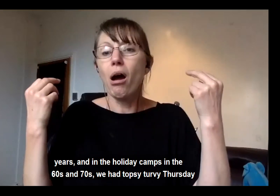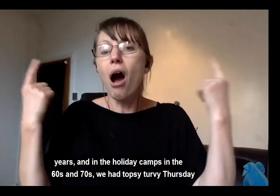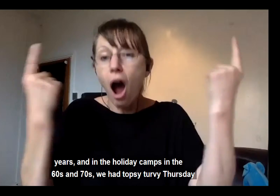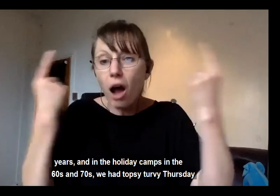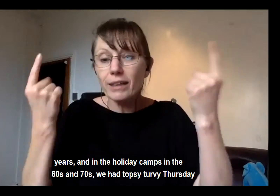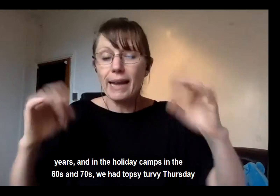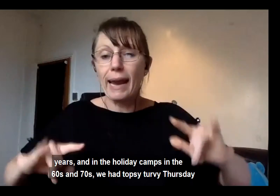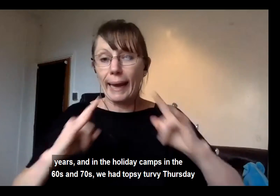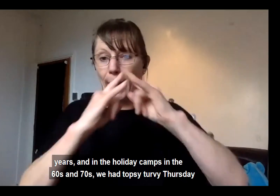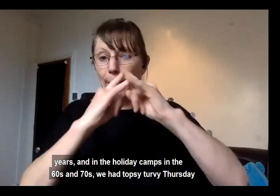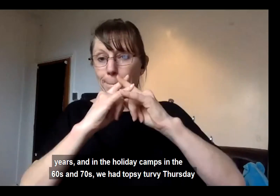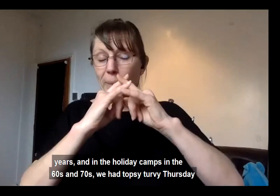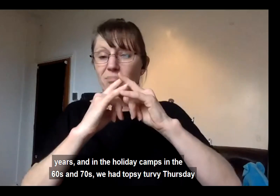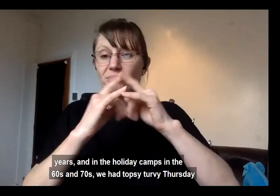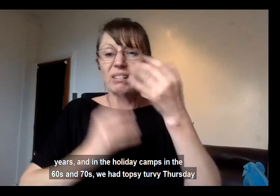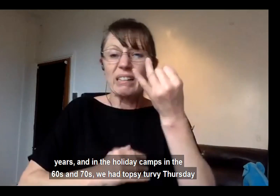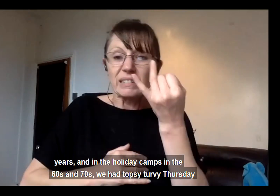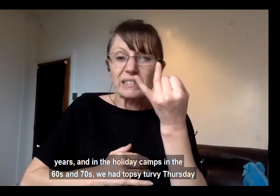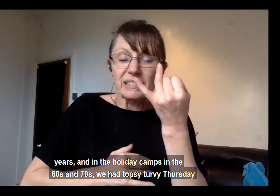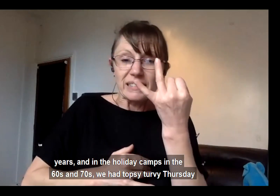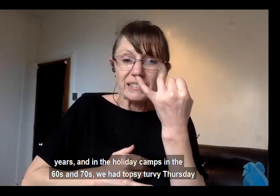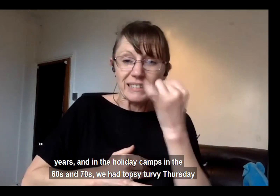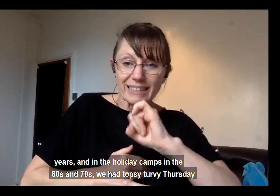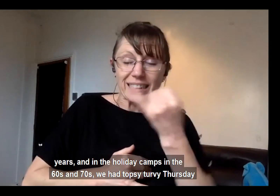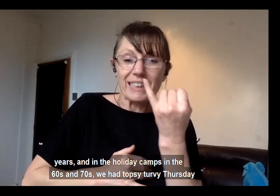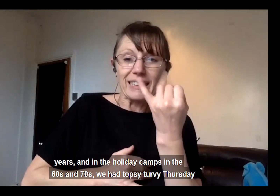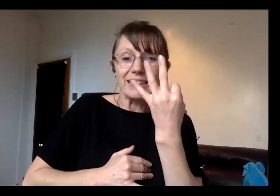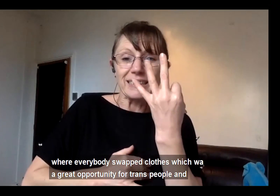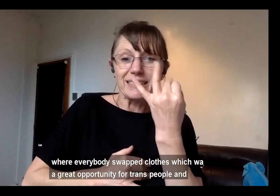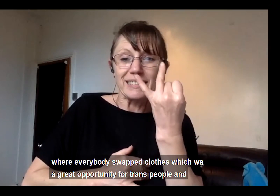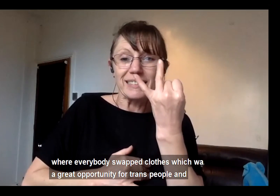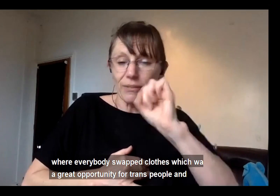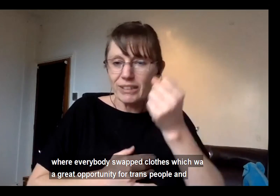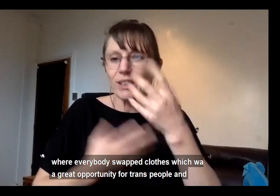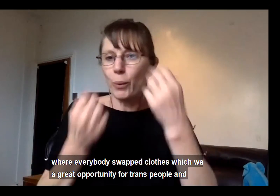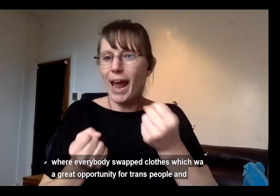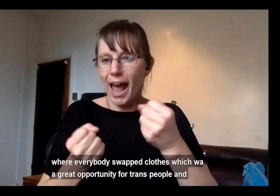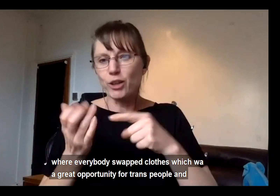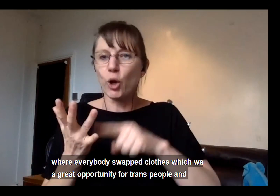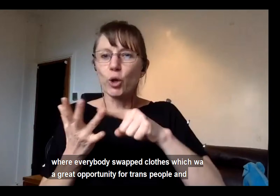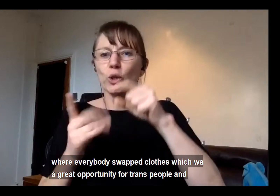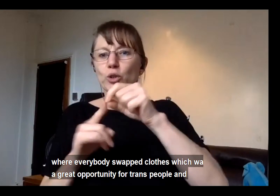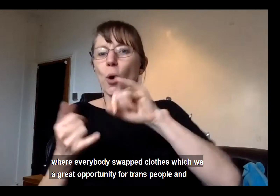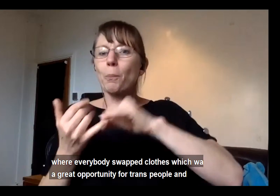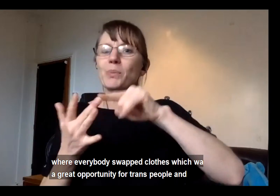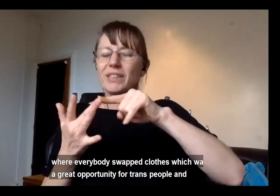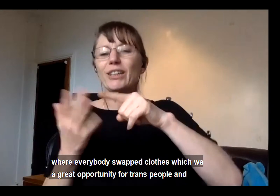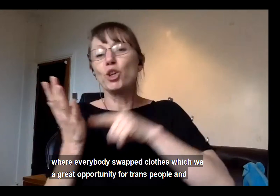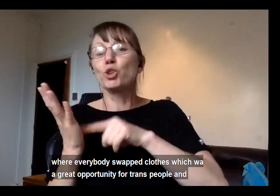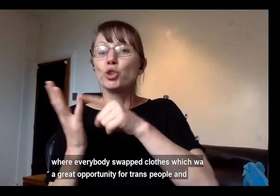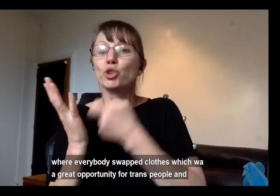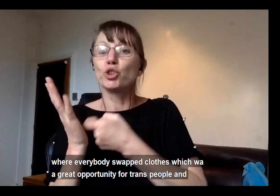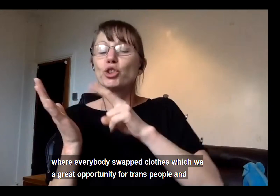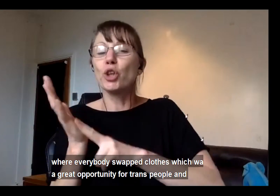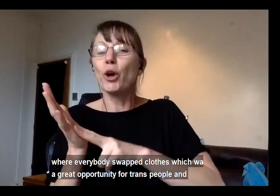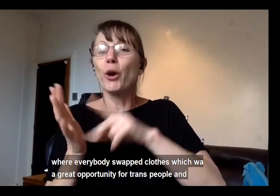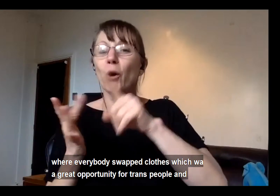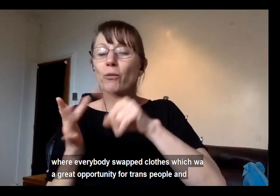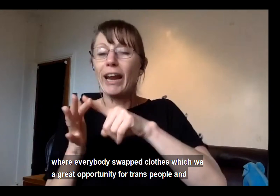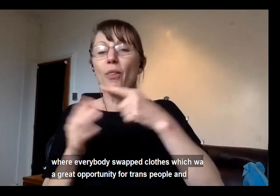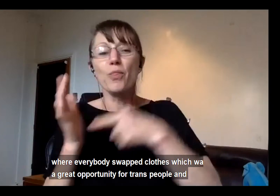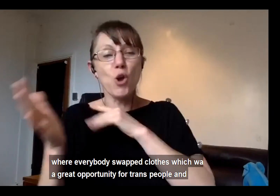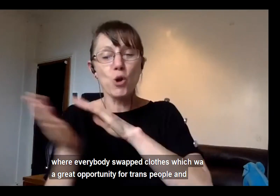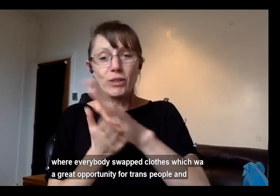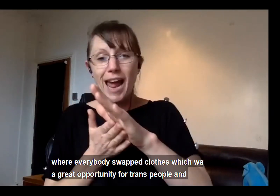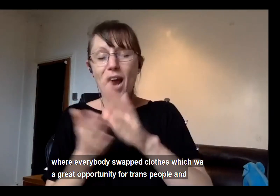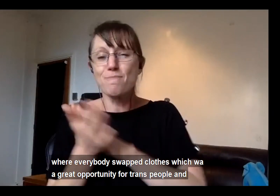the 60s, 70s, we had Topsy-Turvy Thursday, where everybody swapped clothes,